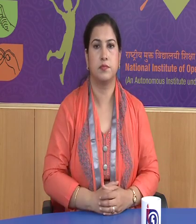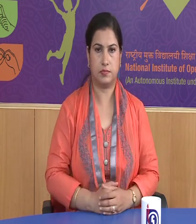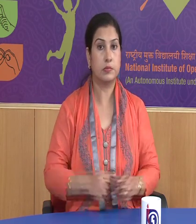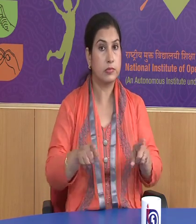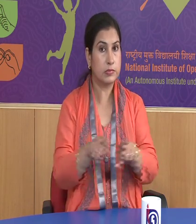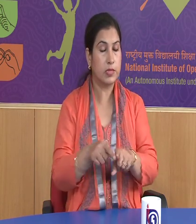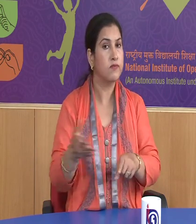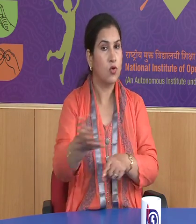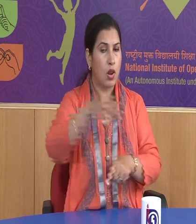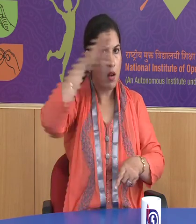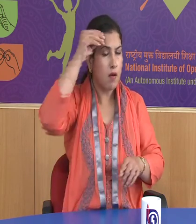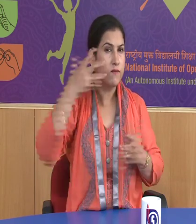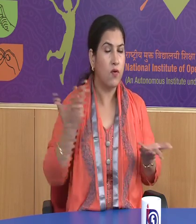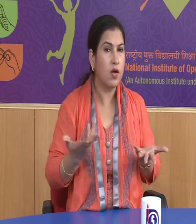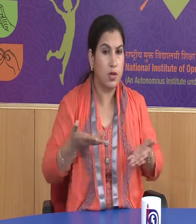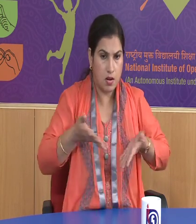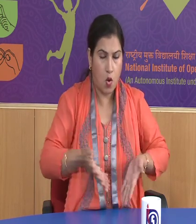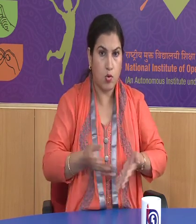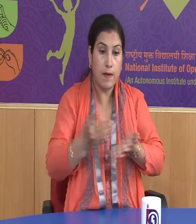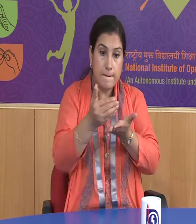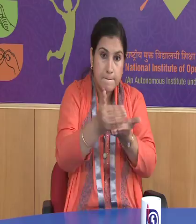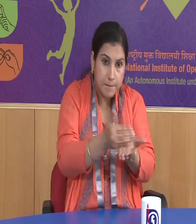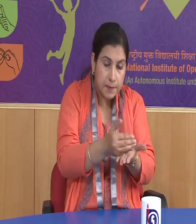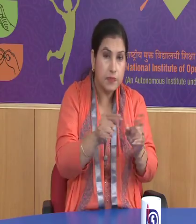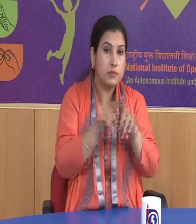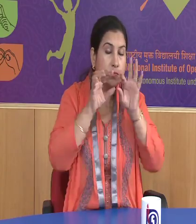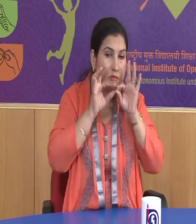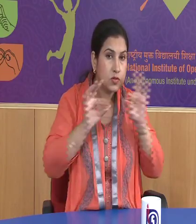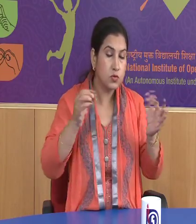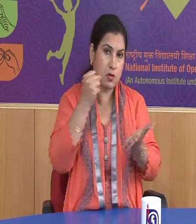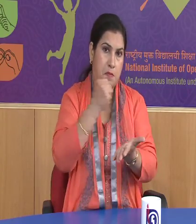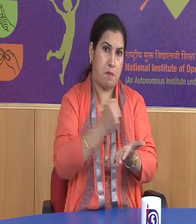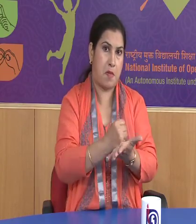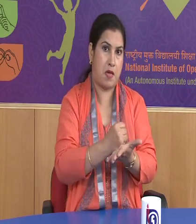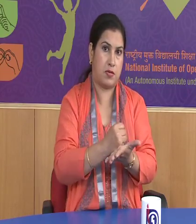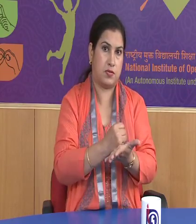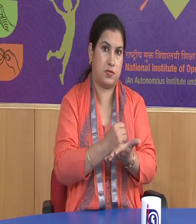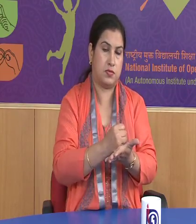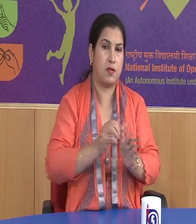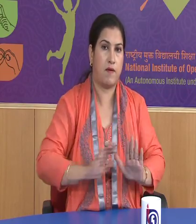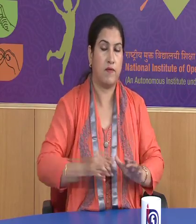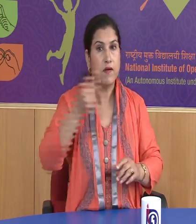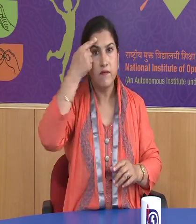We also came to know about the need of peace and